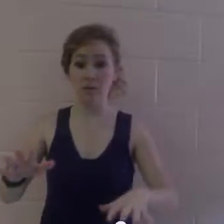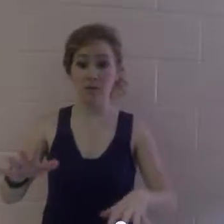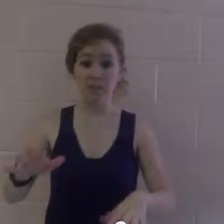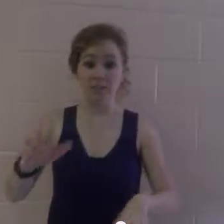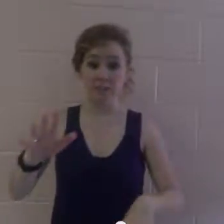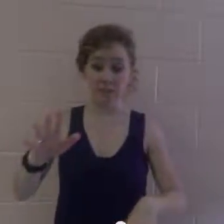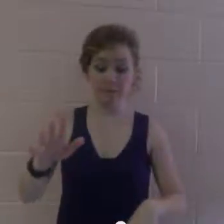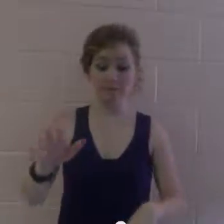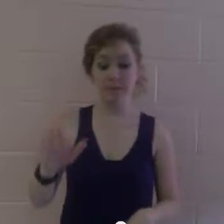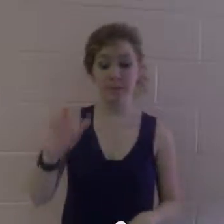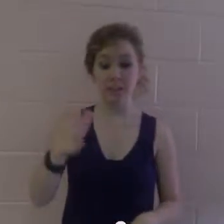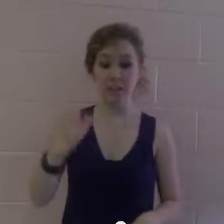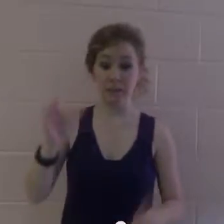the ice is melting.